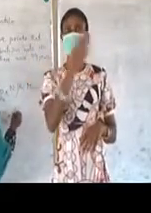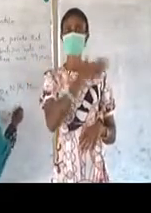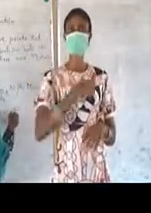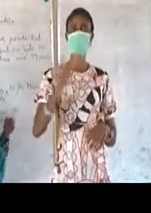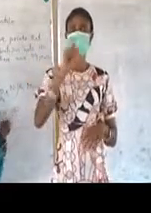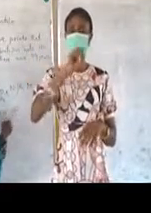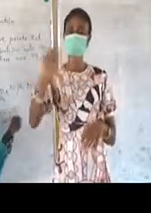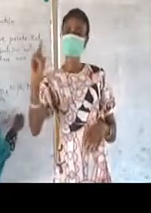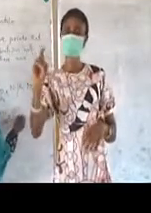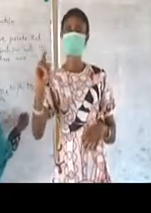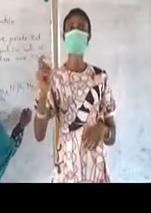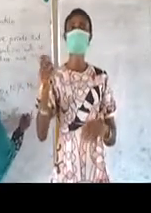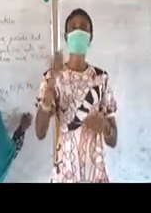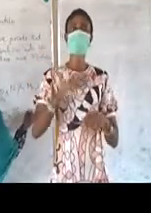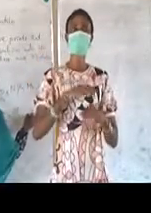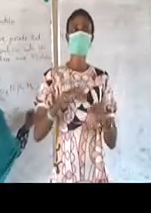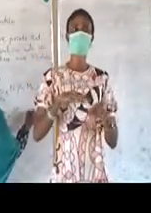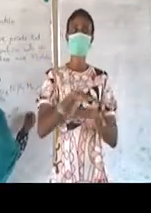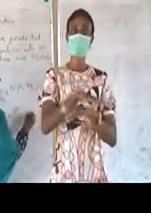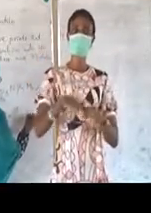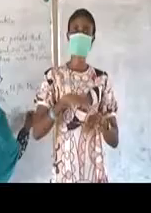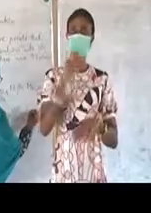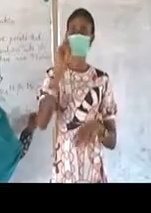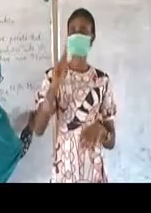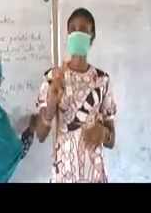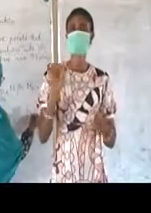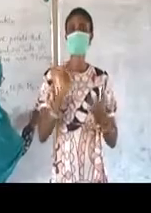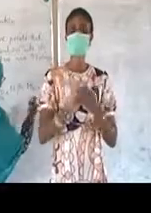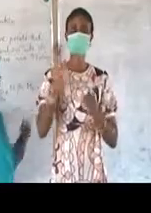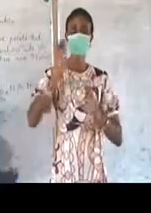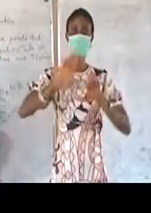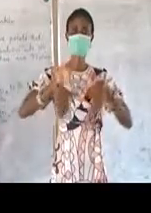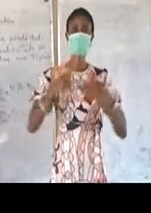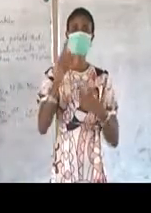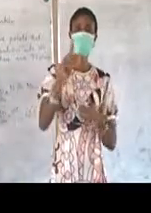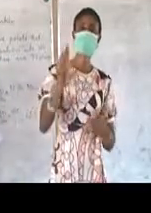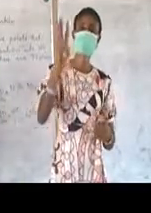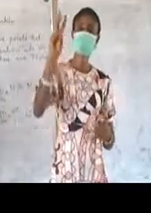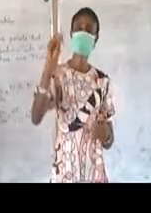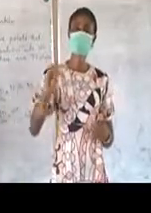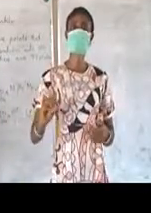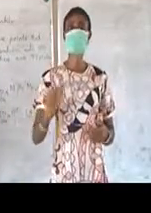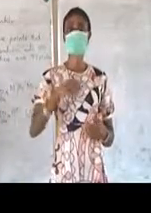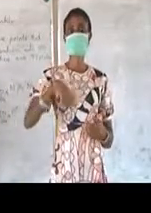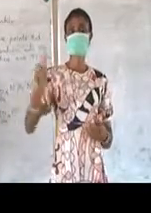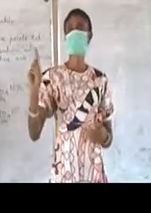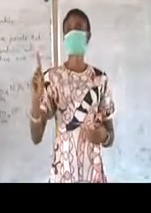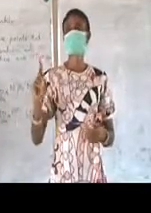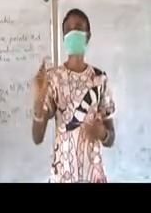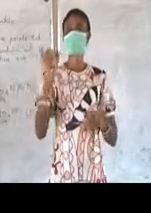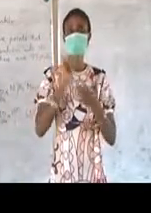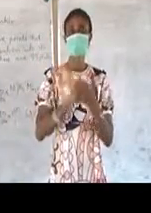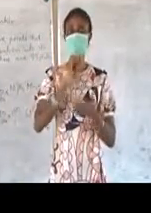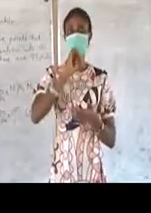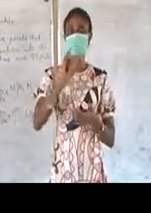over 1. So that will give you the 60th mark. The 60th mark. That is what